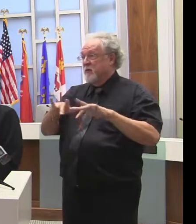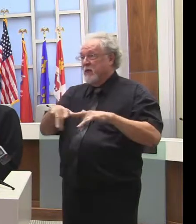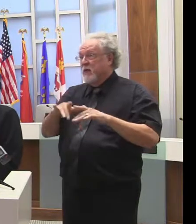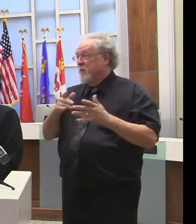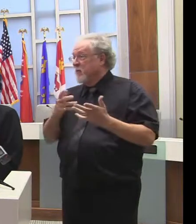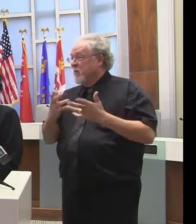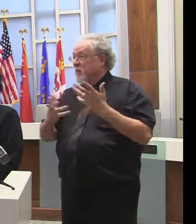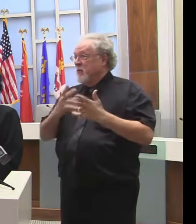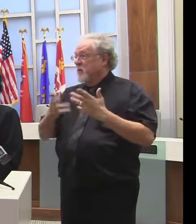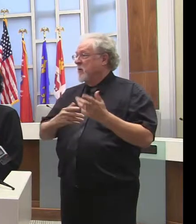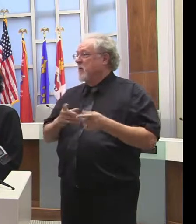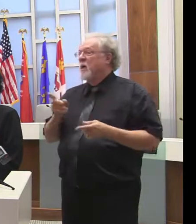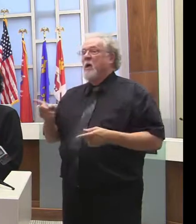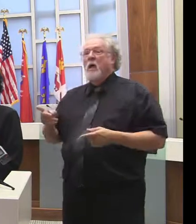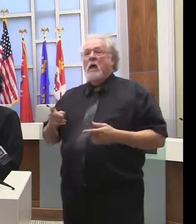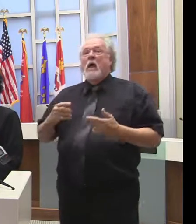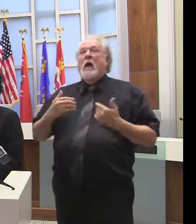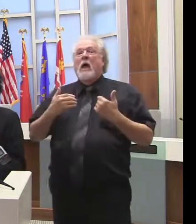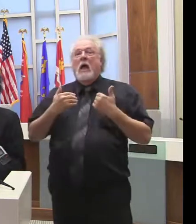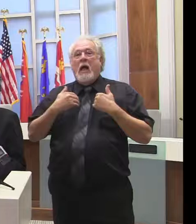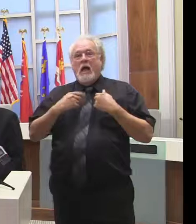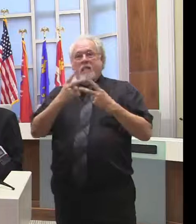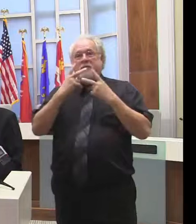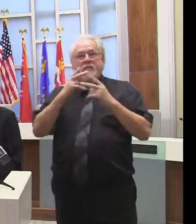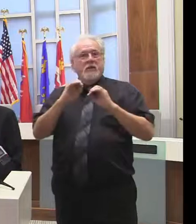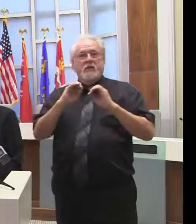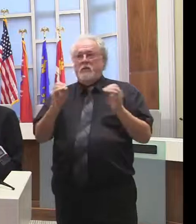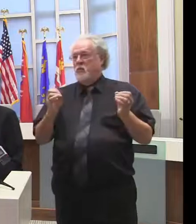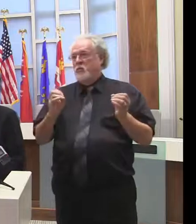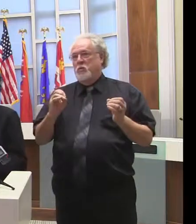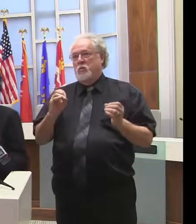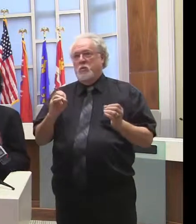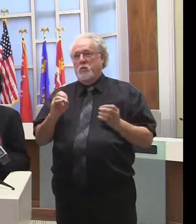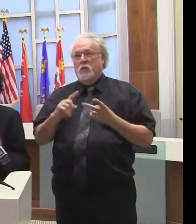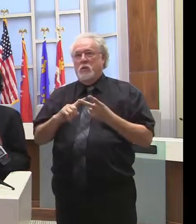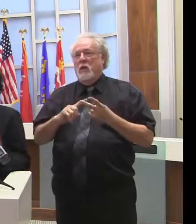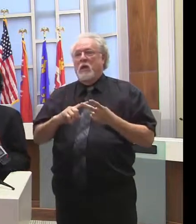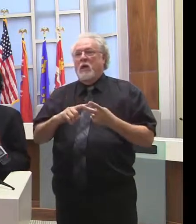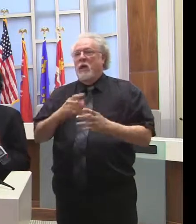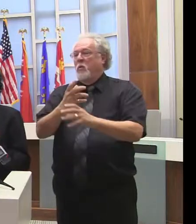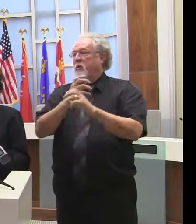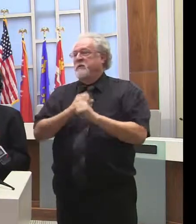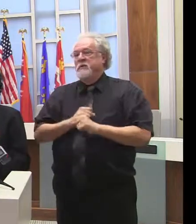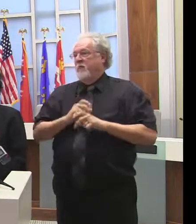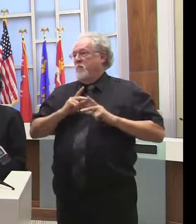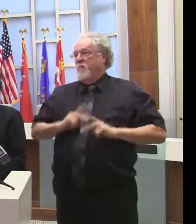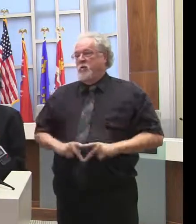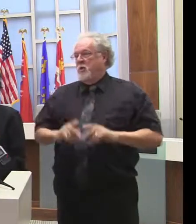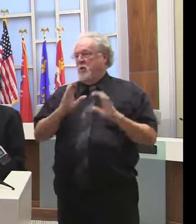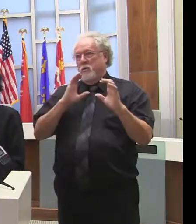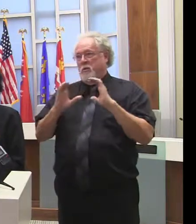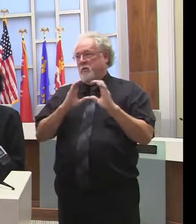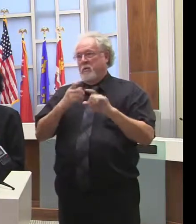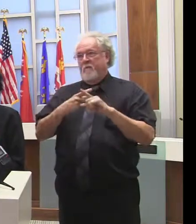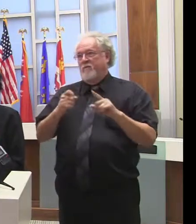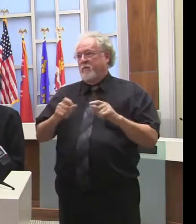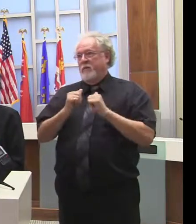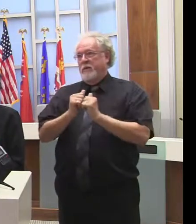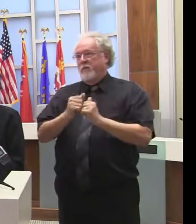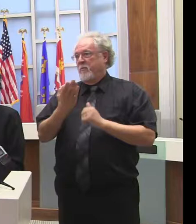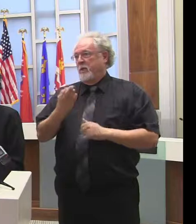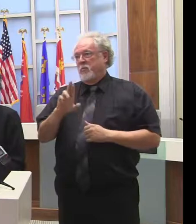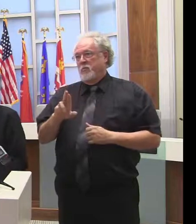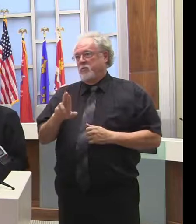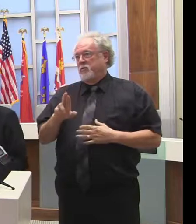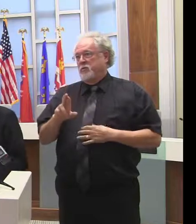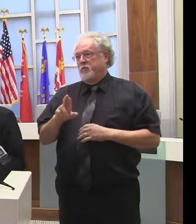When? I have seen no tapes. Neither have I received personal communication from Together Baton